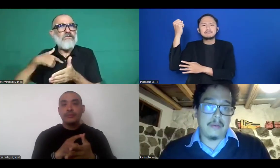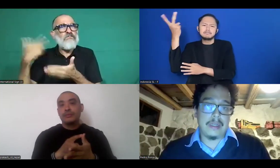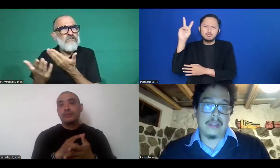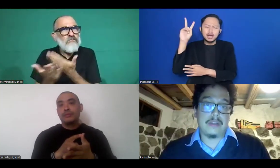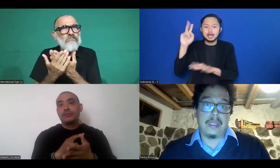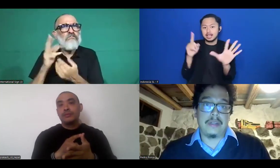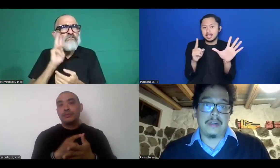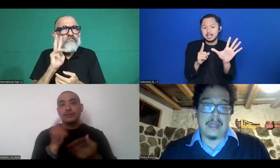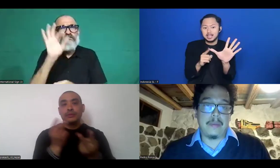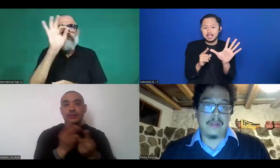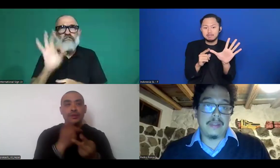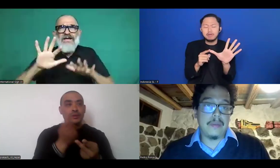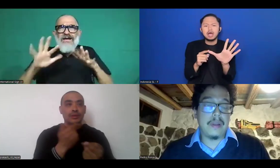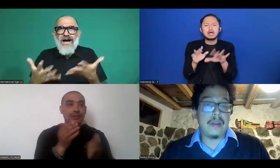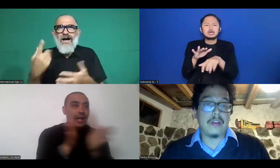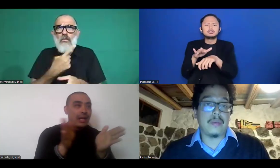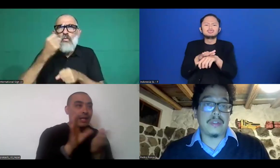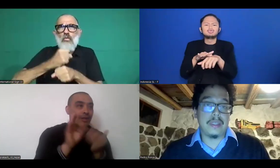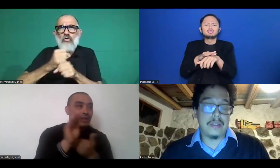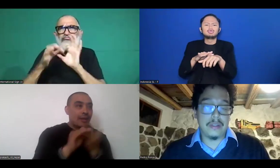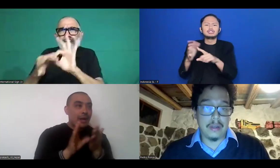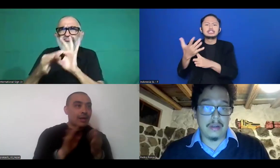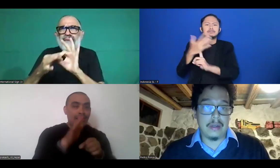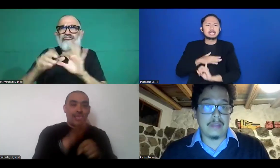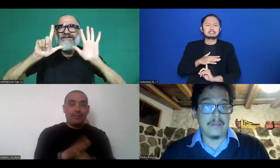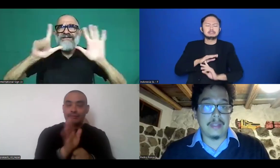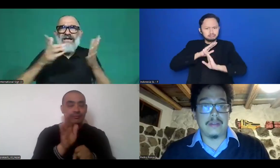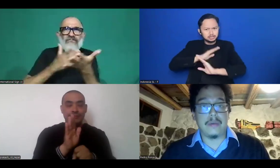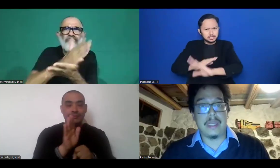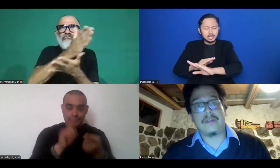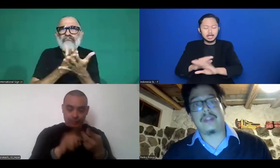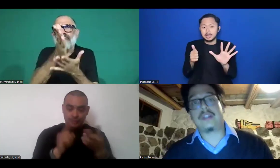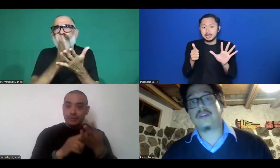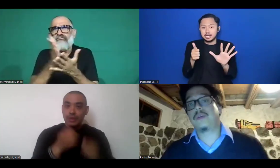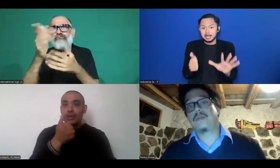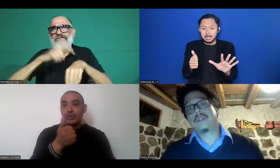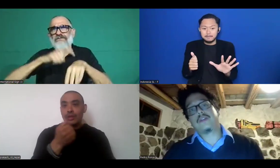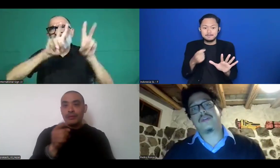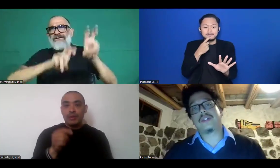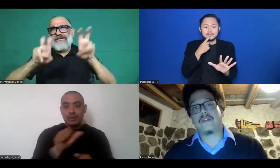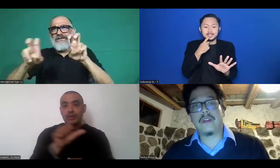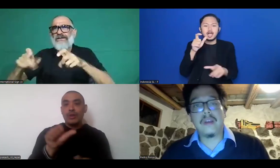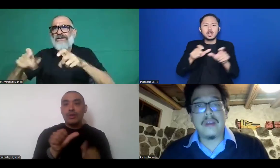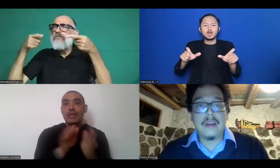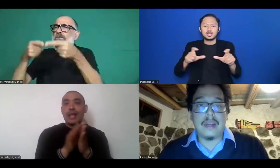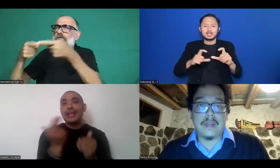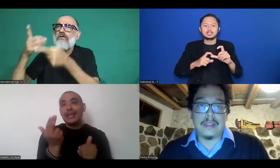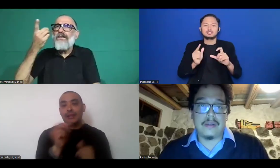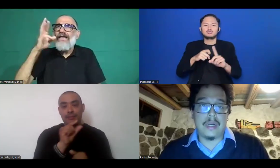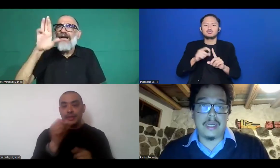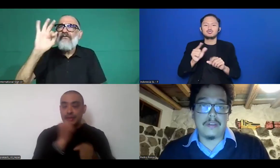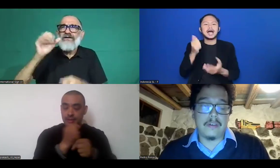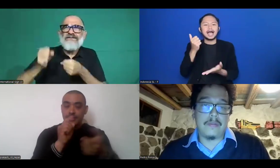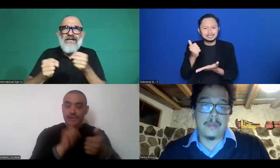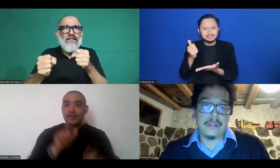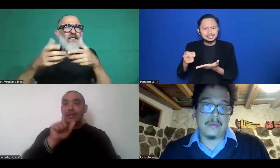fighting racial discrimination and ableism; number 6, advancing the rights of indigenous peoples; and number 7, advancing the